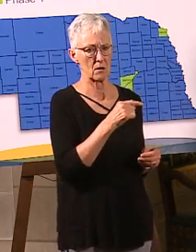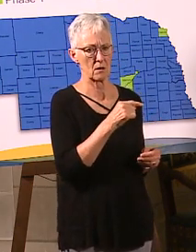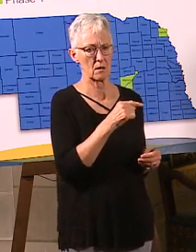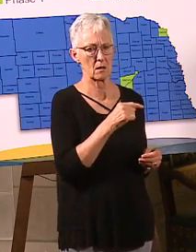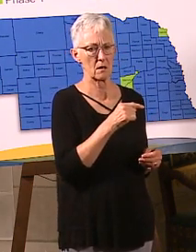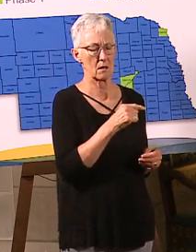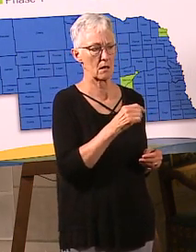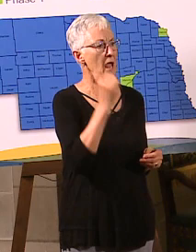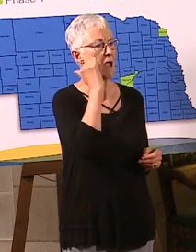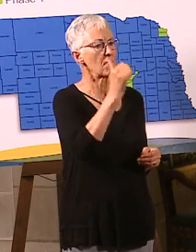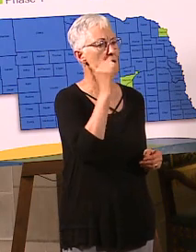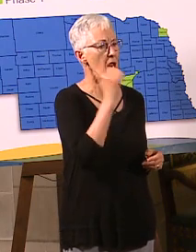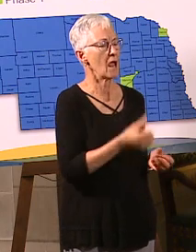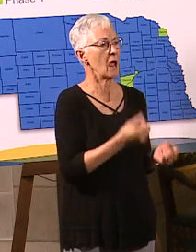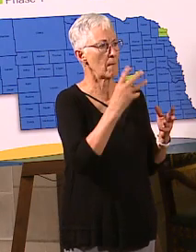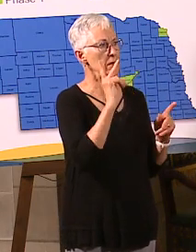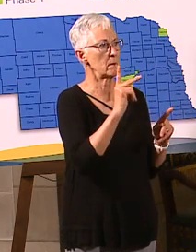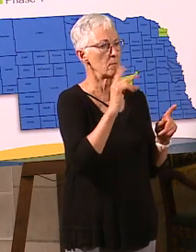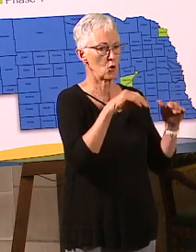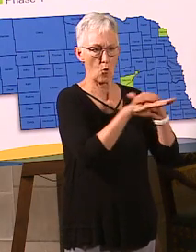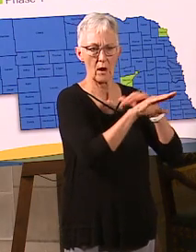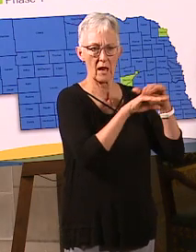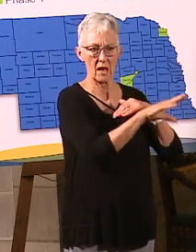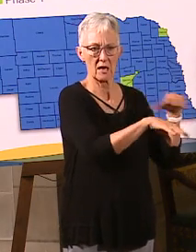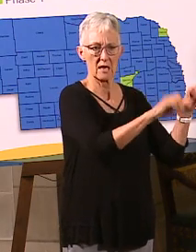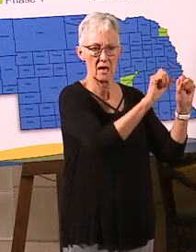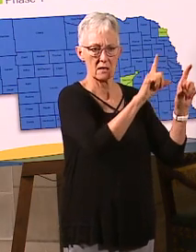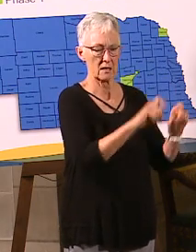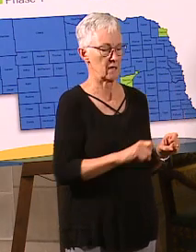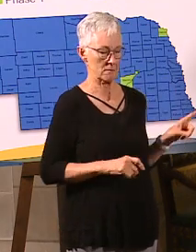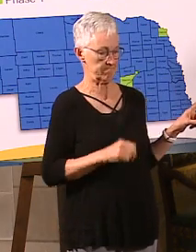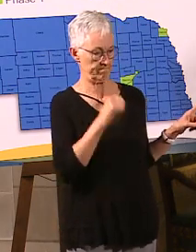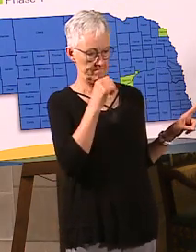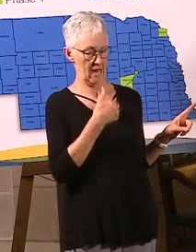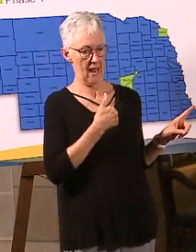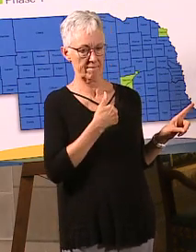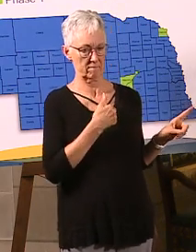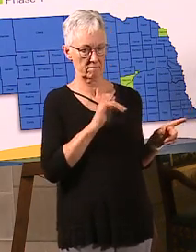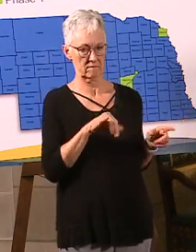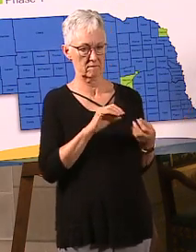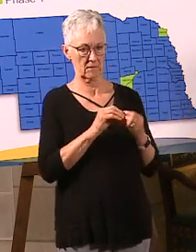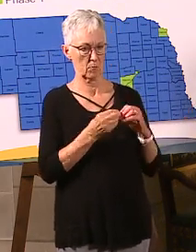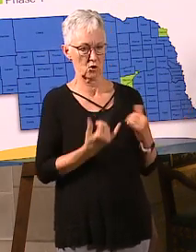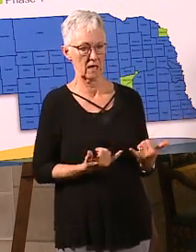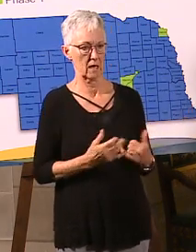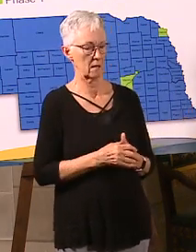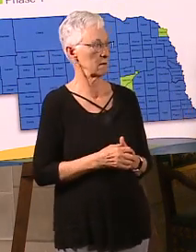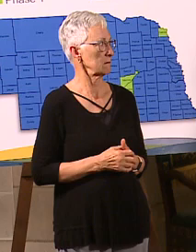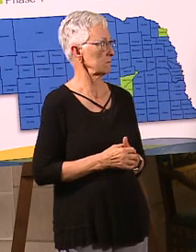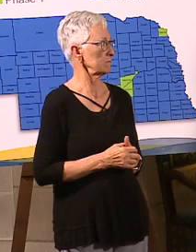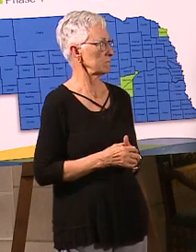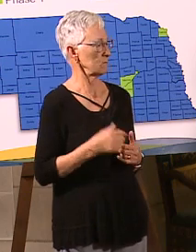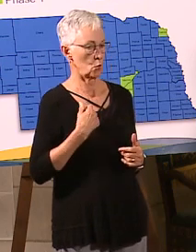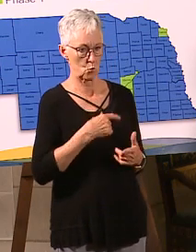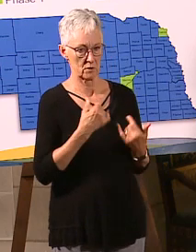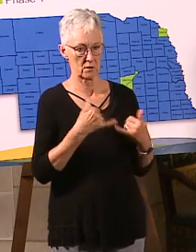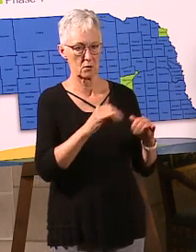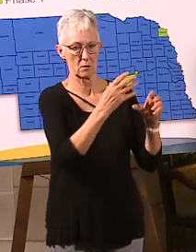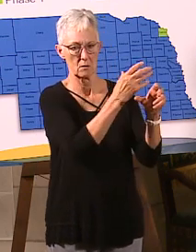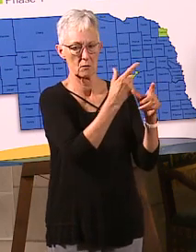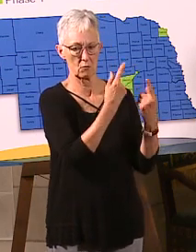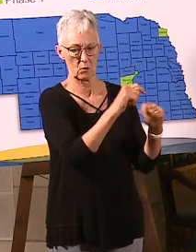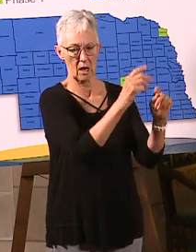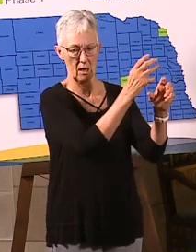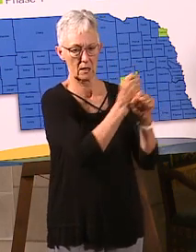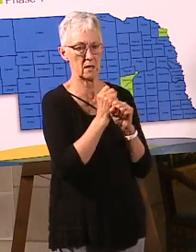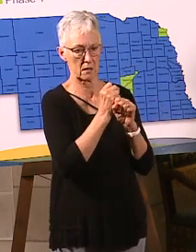Test Nebraska. Oh, I don't have that number off the top of my head with regard to it. I think that's actually still one of the things we're still trying to pull out of the data is how many tests